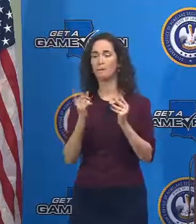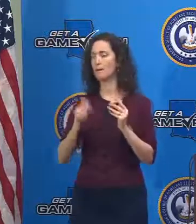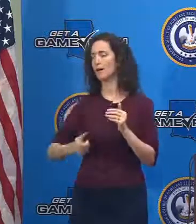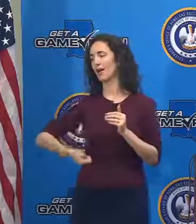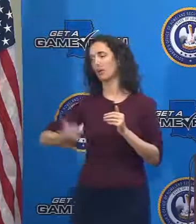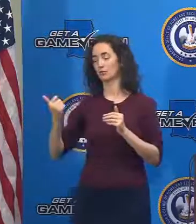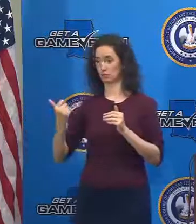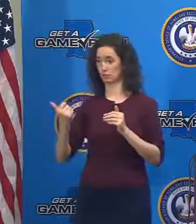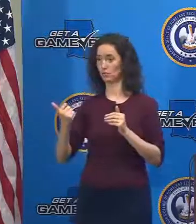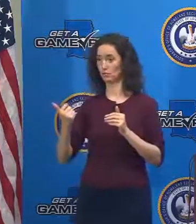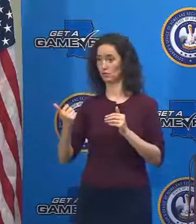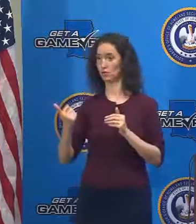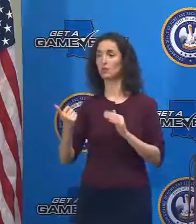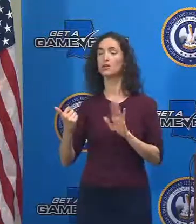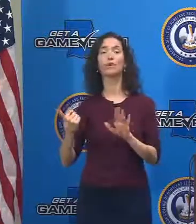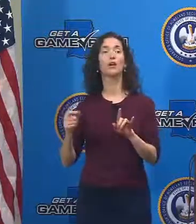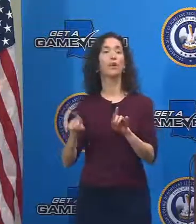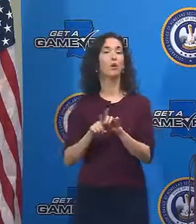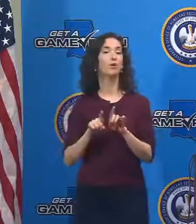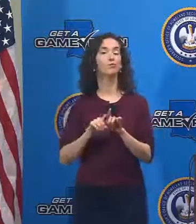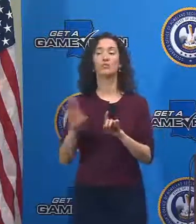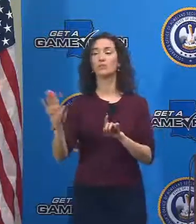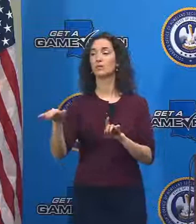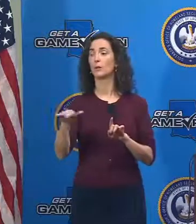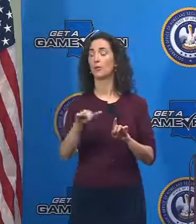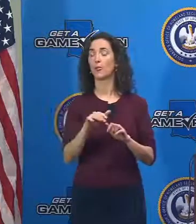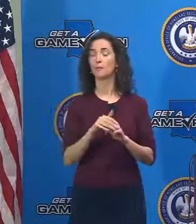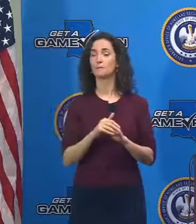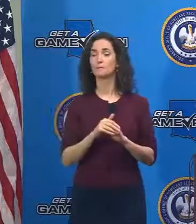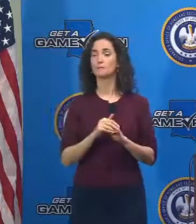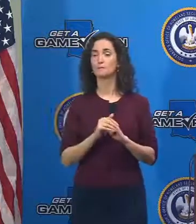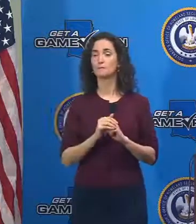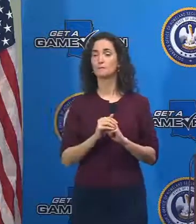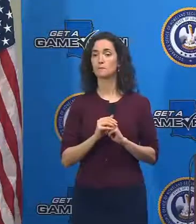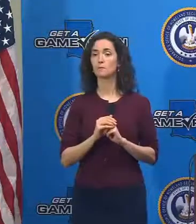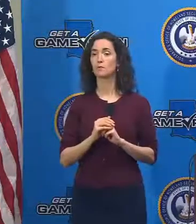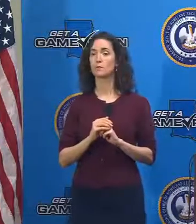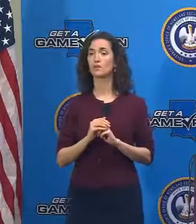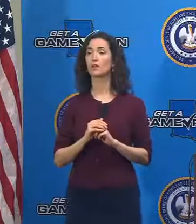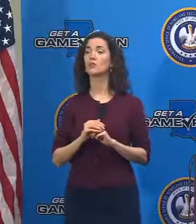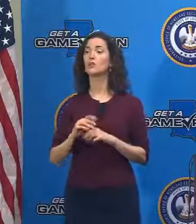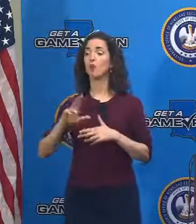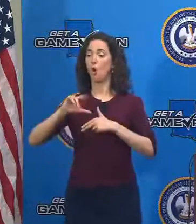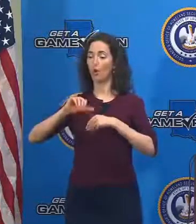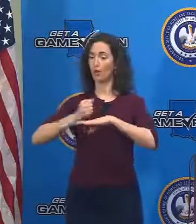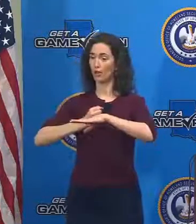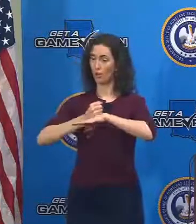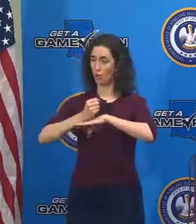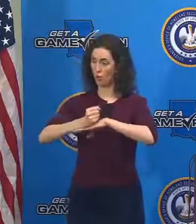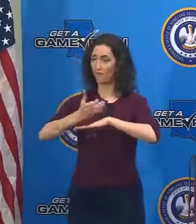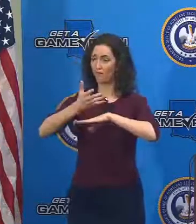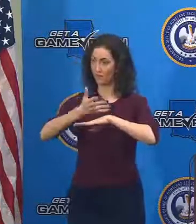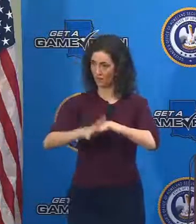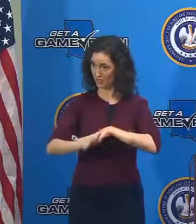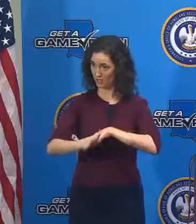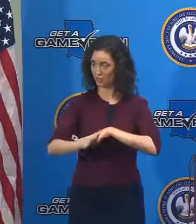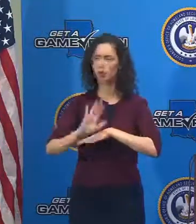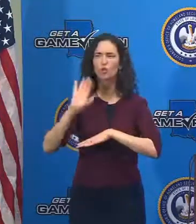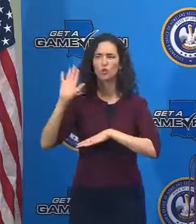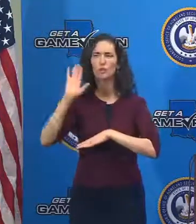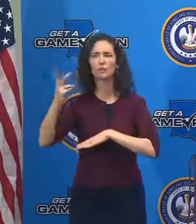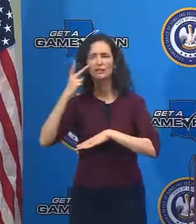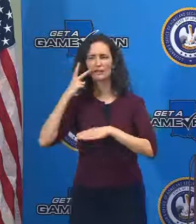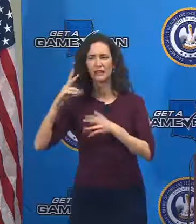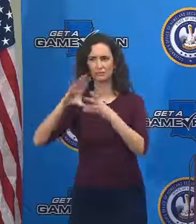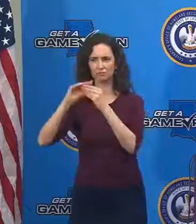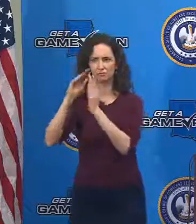vacate the premises. I would also point out that throughout post-landfall, what you're going to see in the narrative and